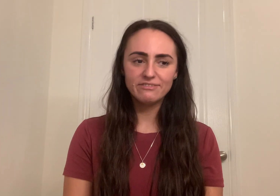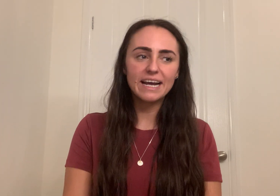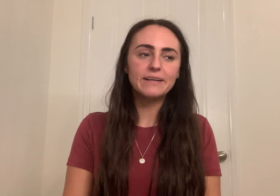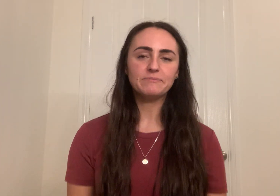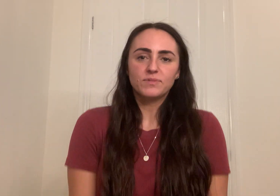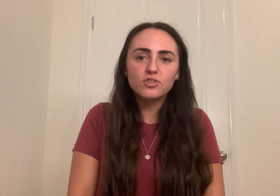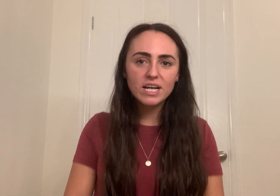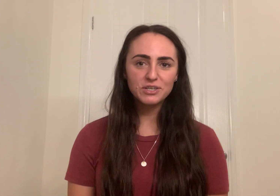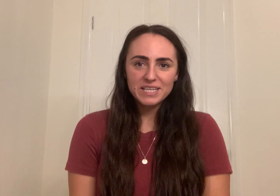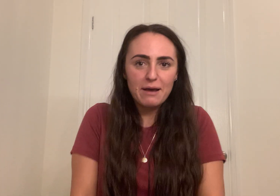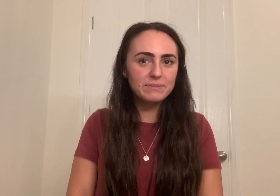Right, stretch those arms out.